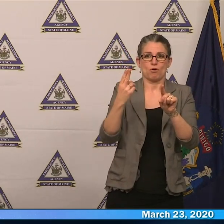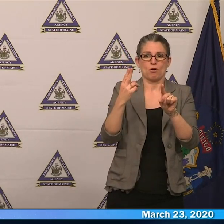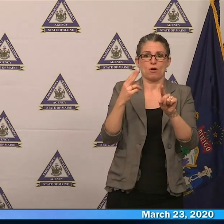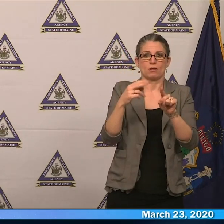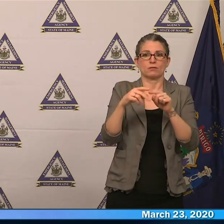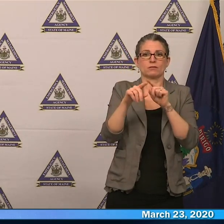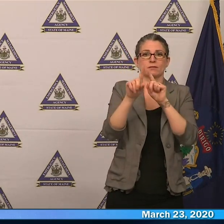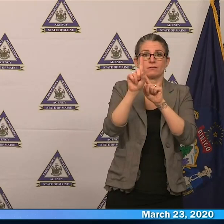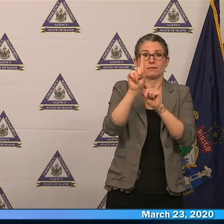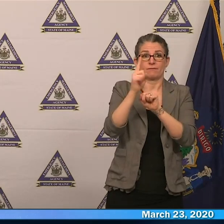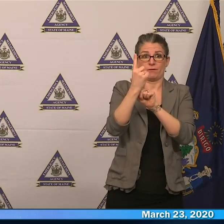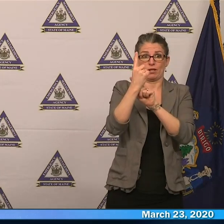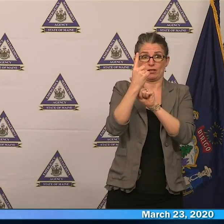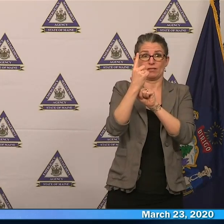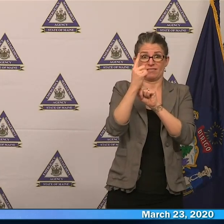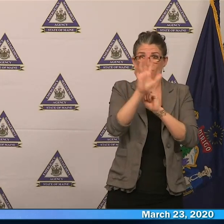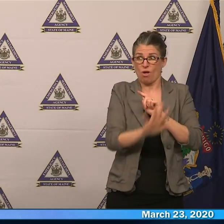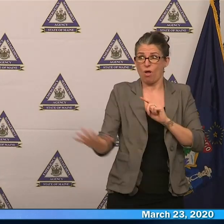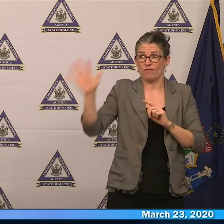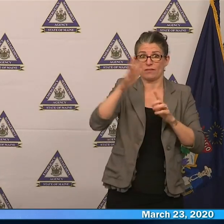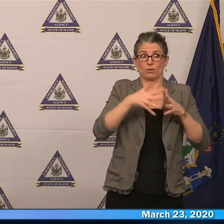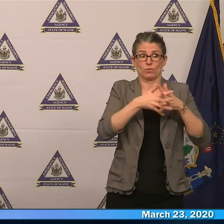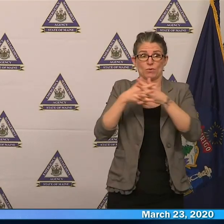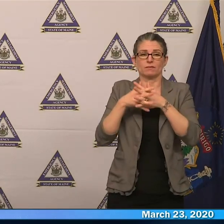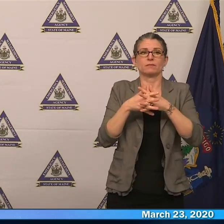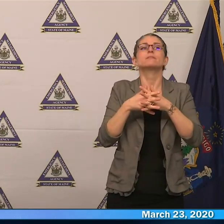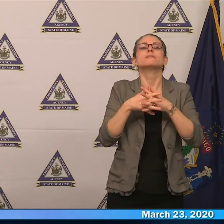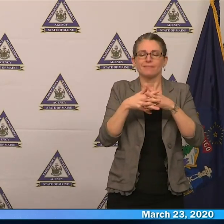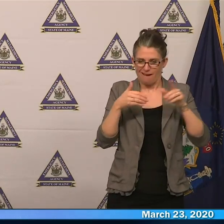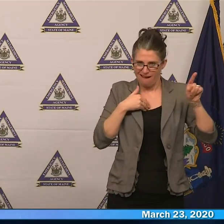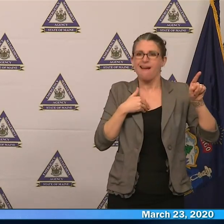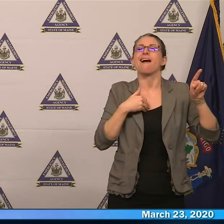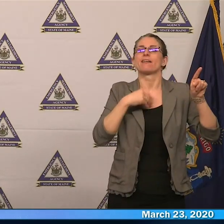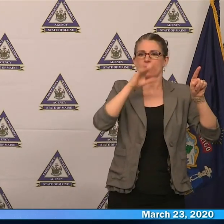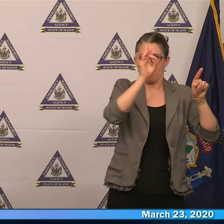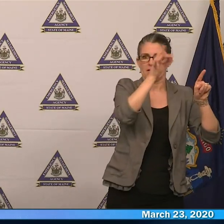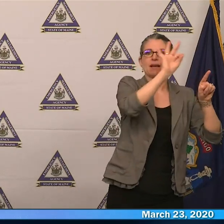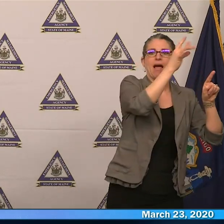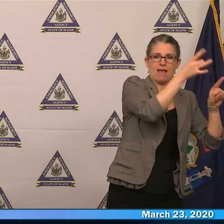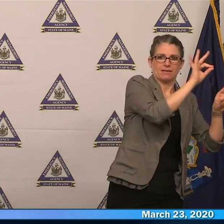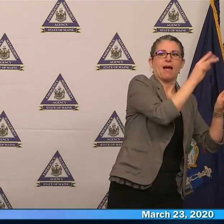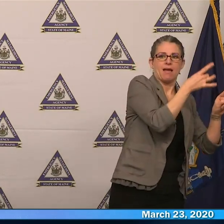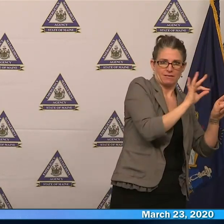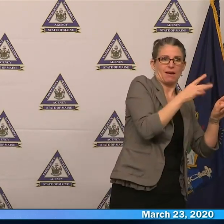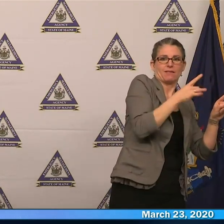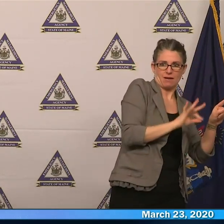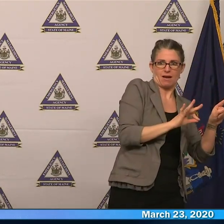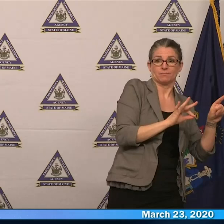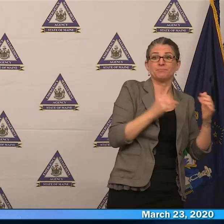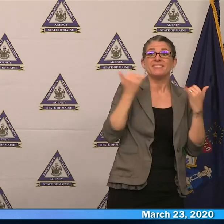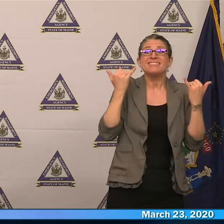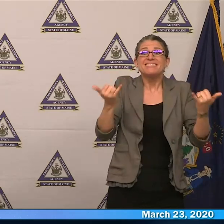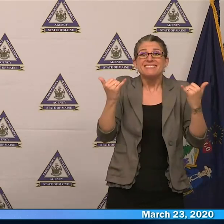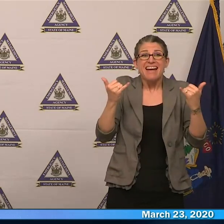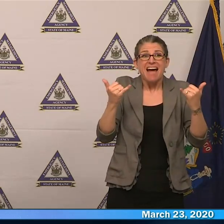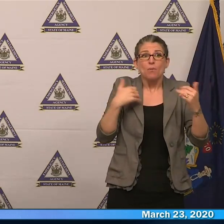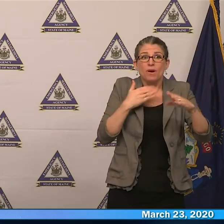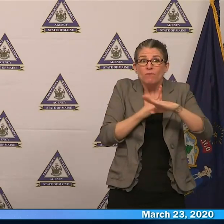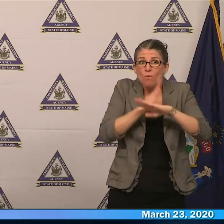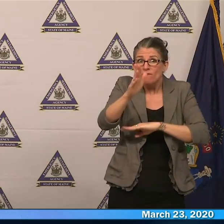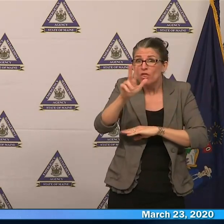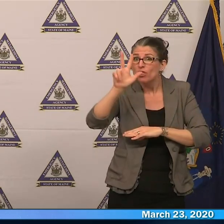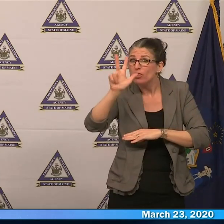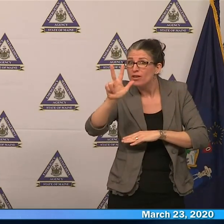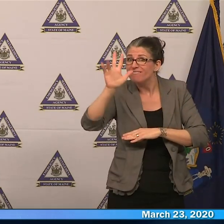over 35,000 cases in the United States. I offer that contextual piece just to provide